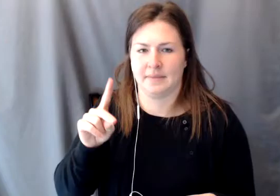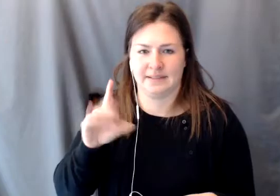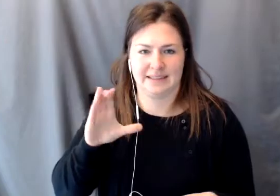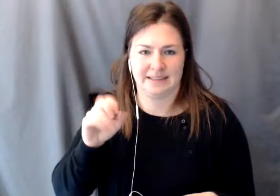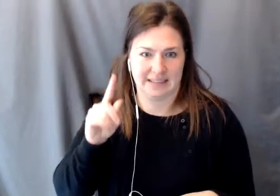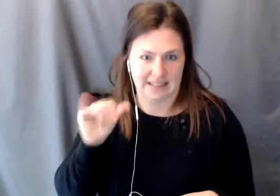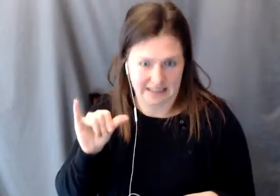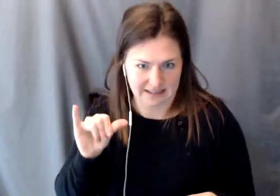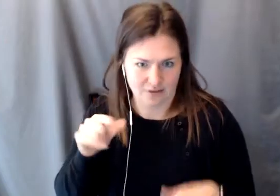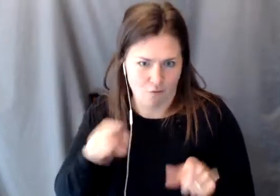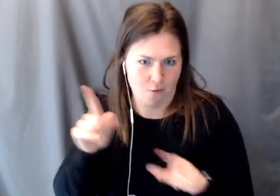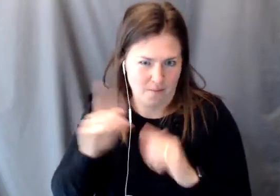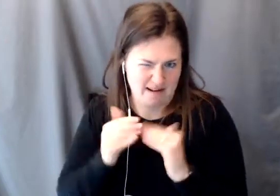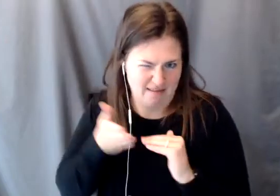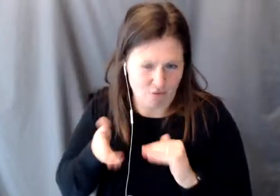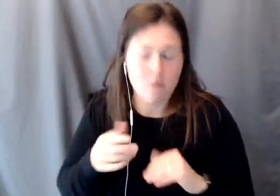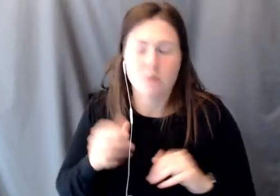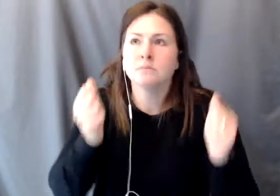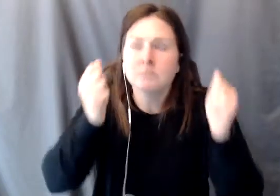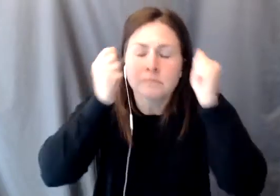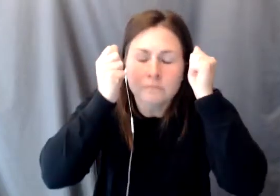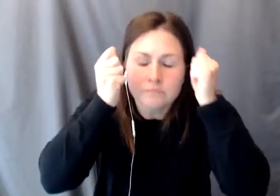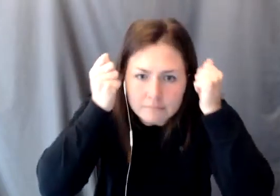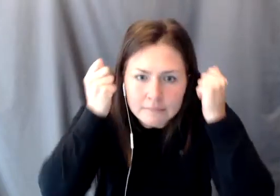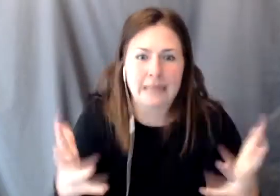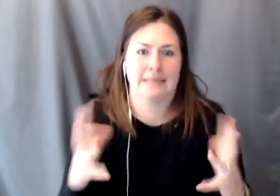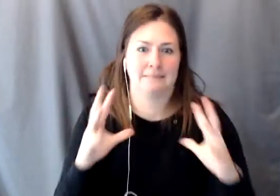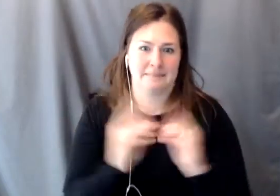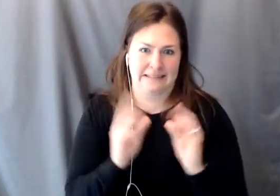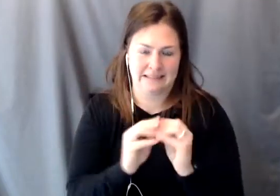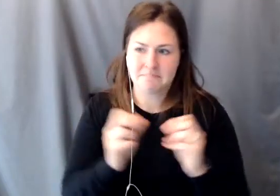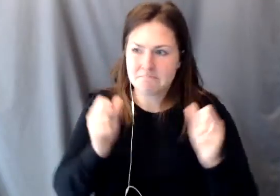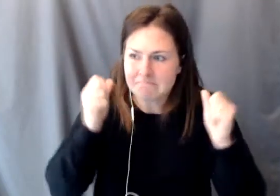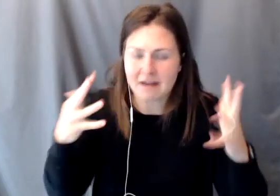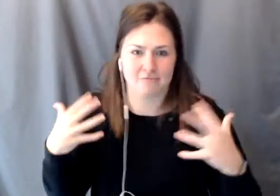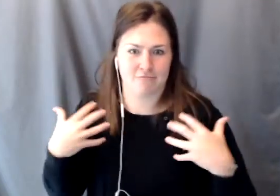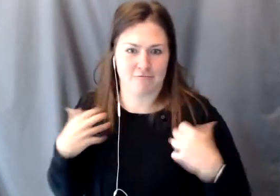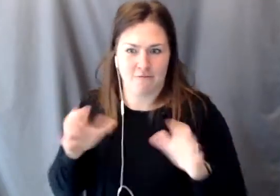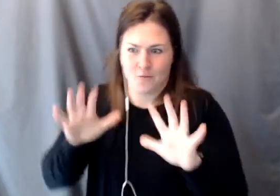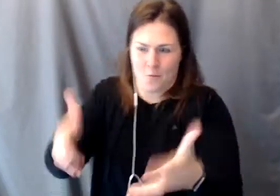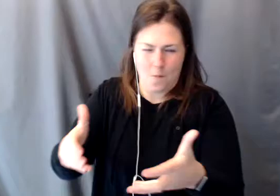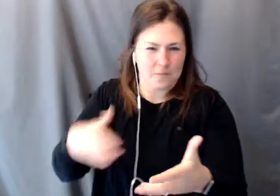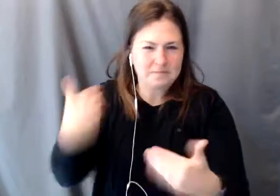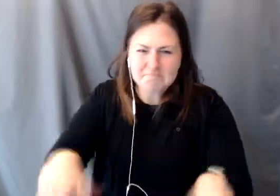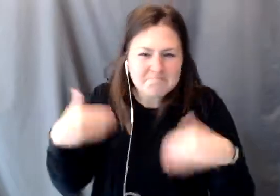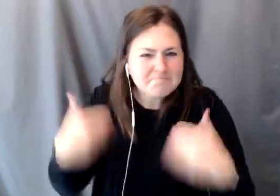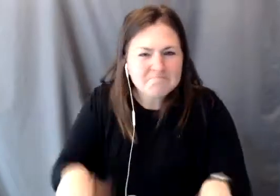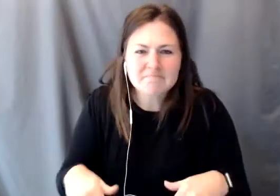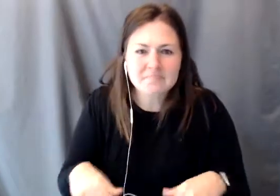ton of meetings. There are a ton of people in recovery, solid people in recovery. But you know what? My case